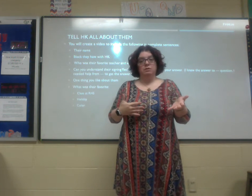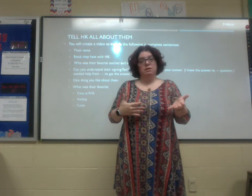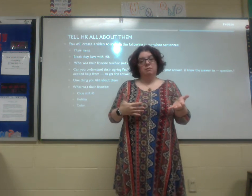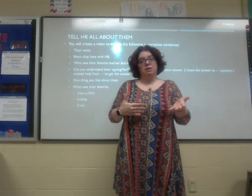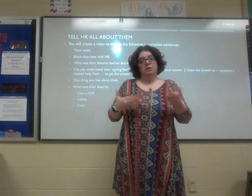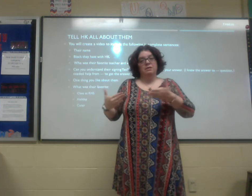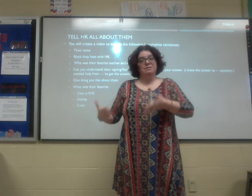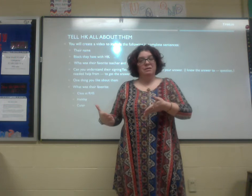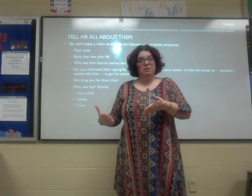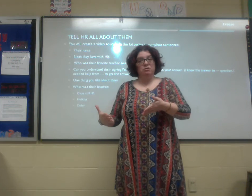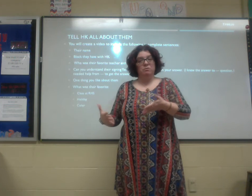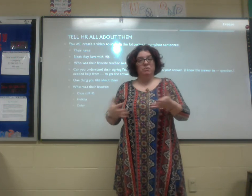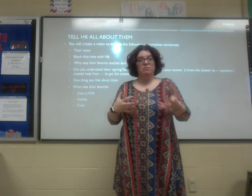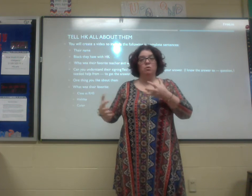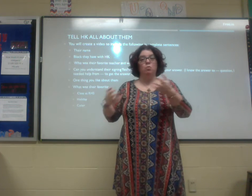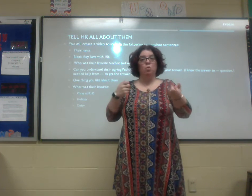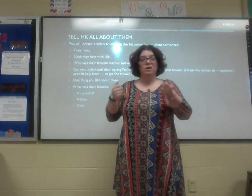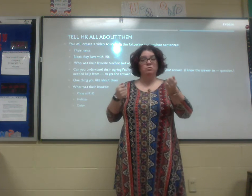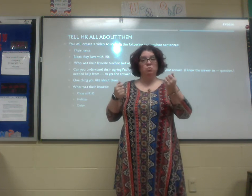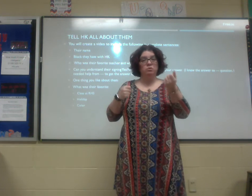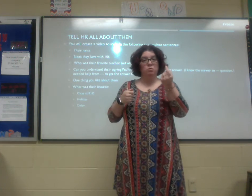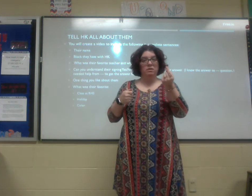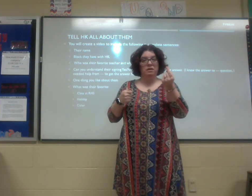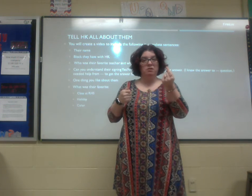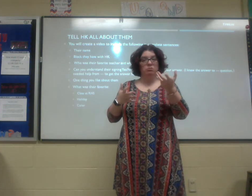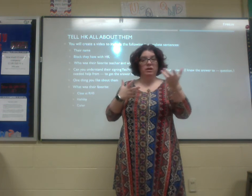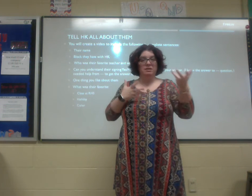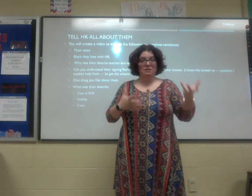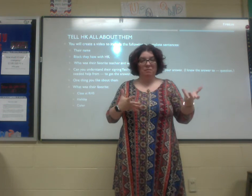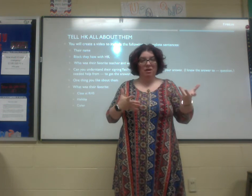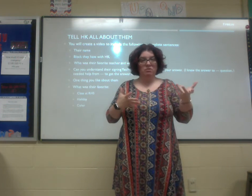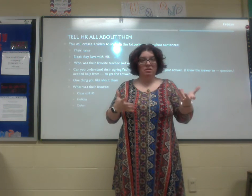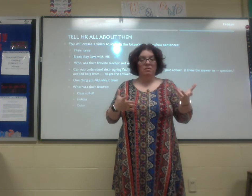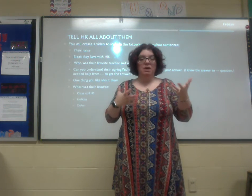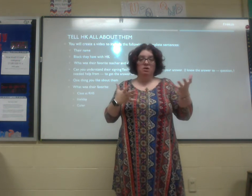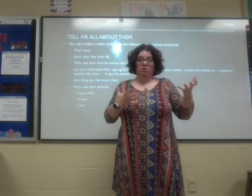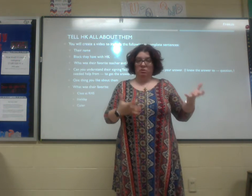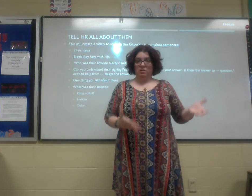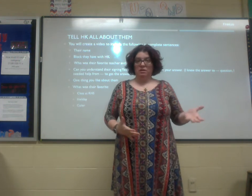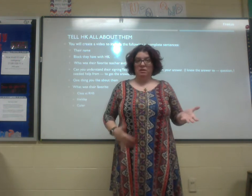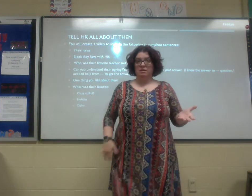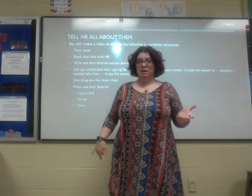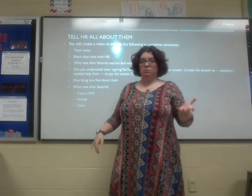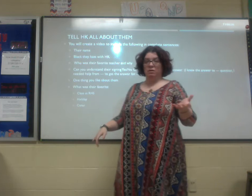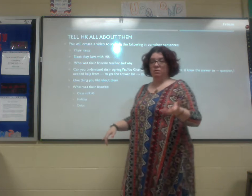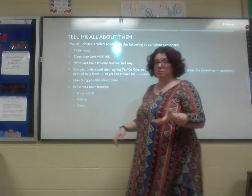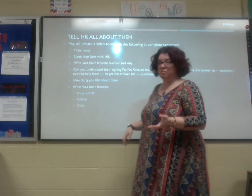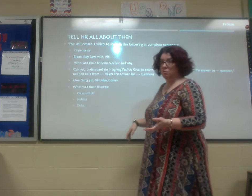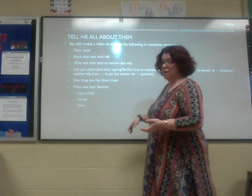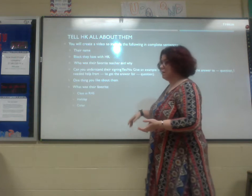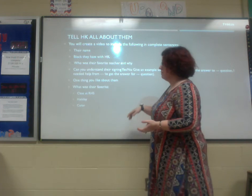same holiday, same ice cream flavor? What is one thing that you liked about them? You like the way that they signed, whatever it may end up